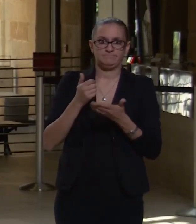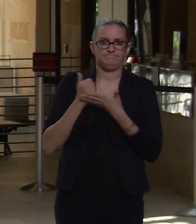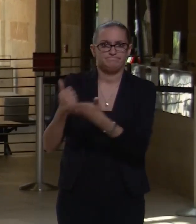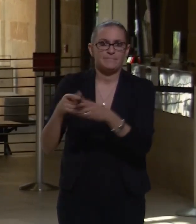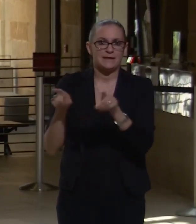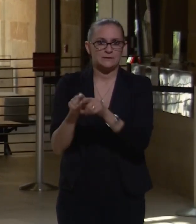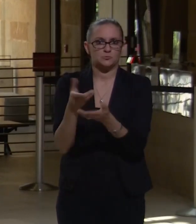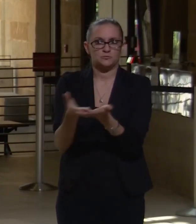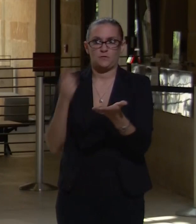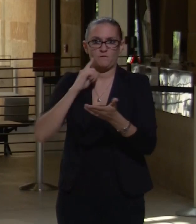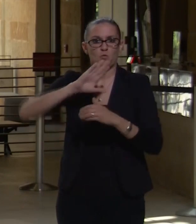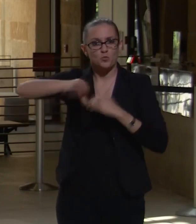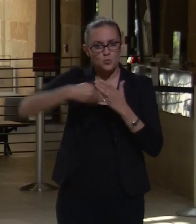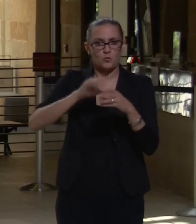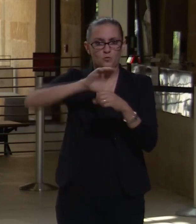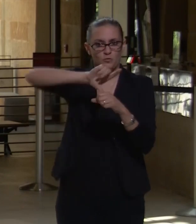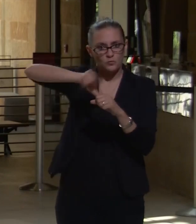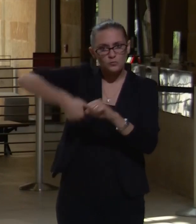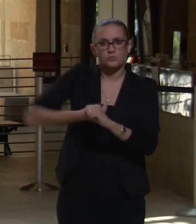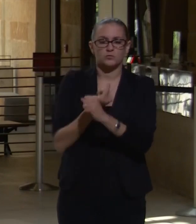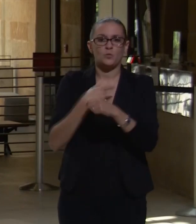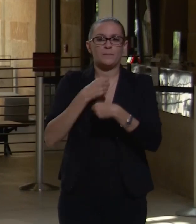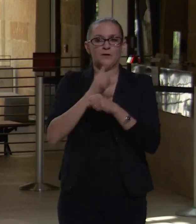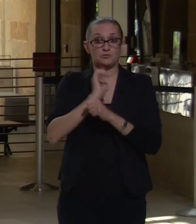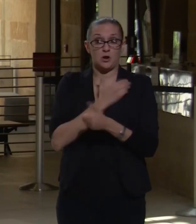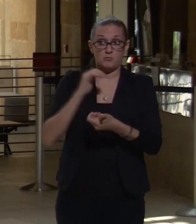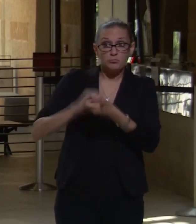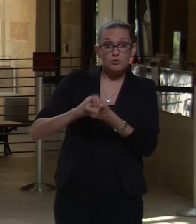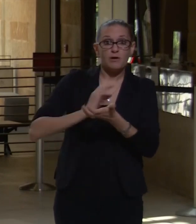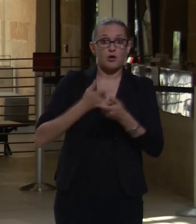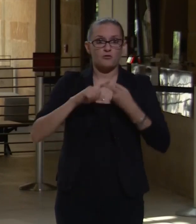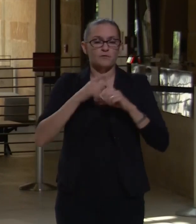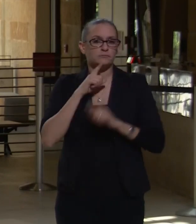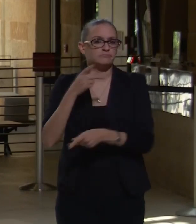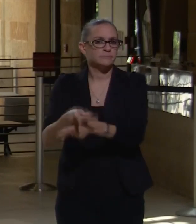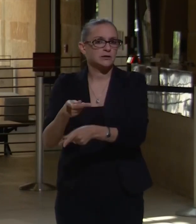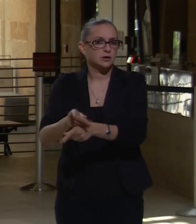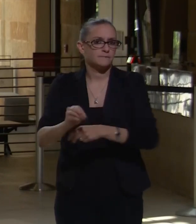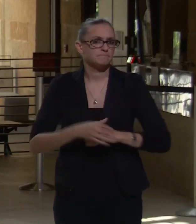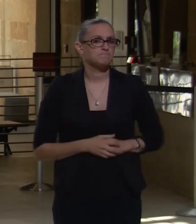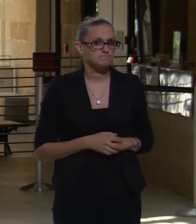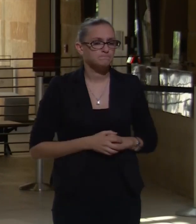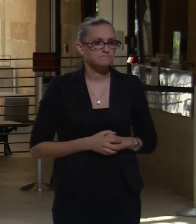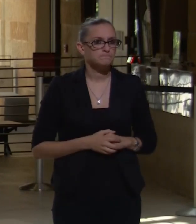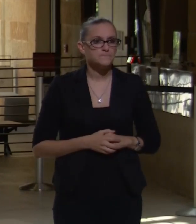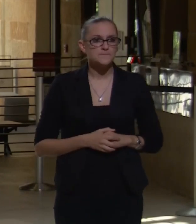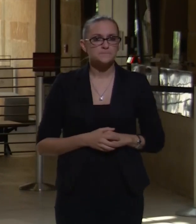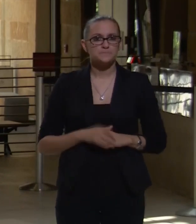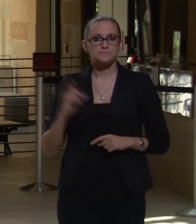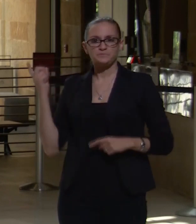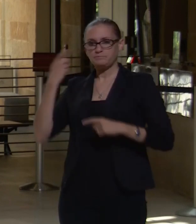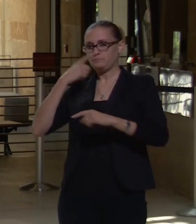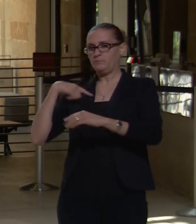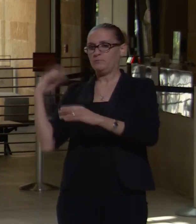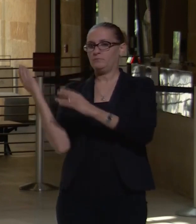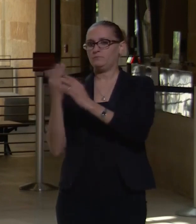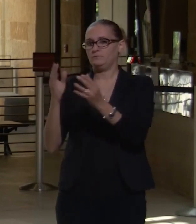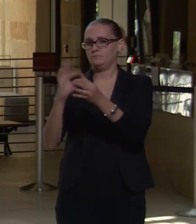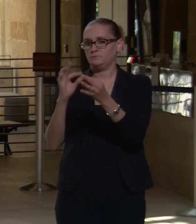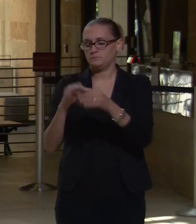resource for all of our region so that we can ensure that our partners and our friends are well taken care of. And this is from Kate.